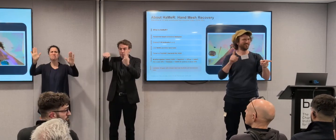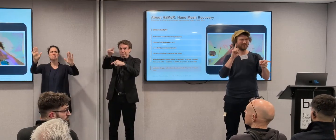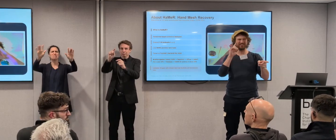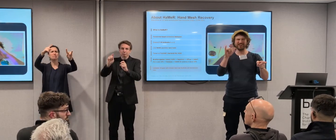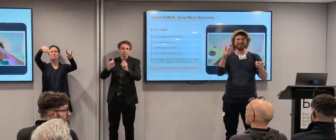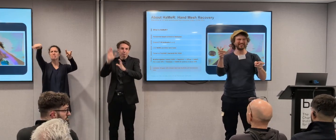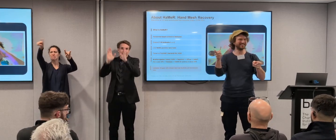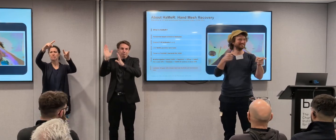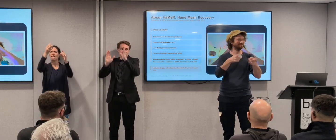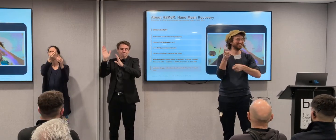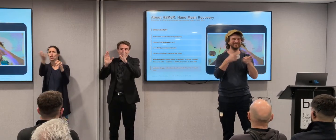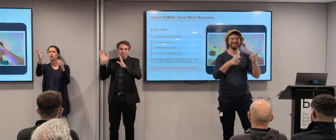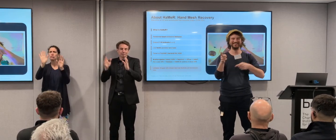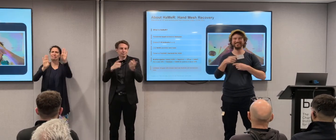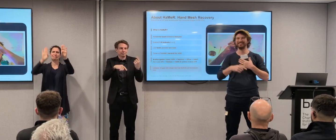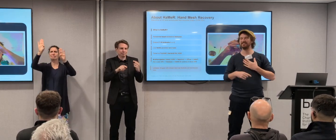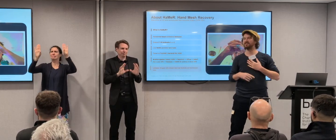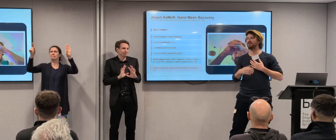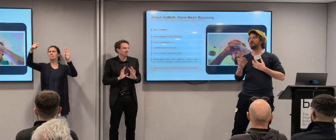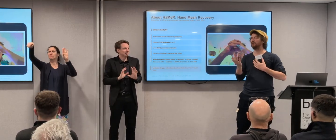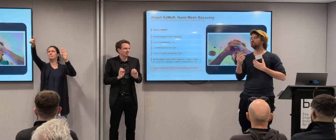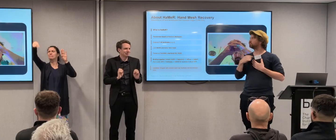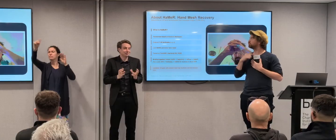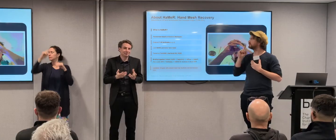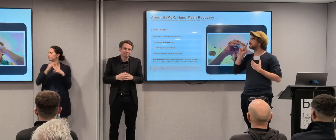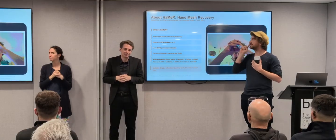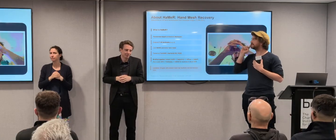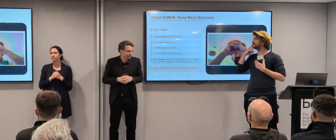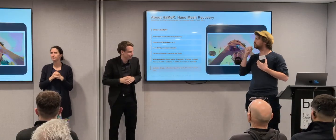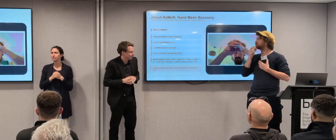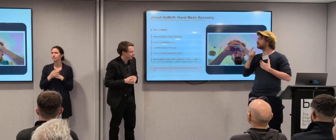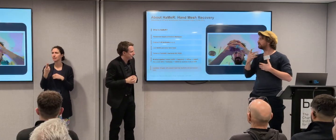All right, I see a few people raising their hands.